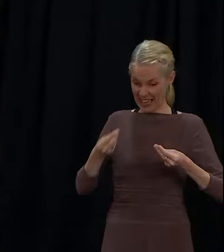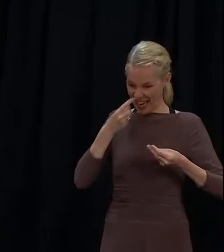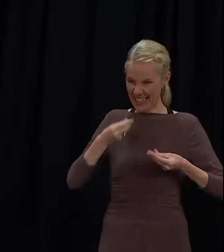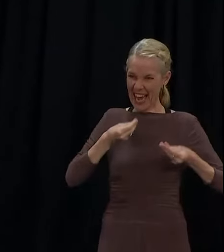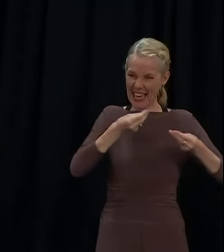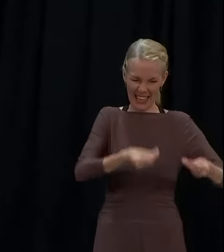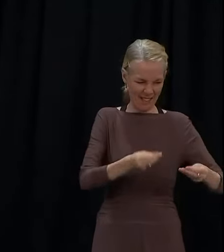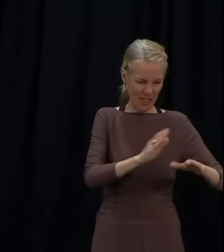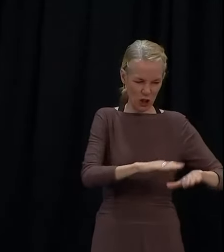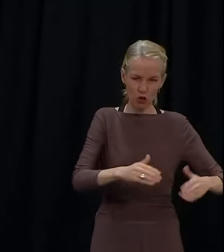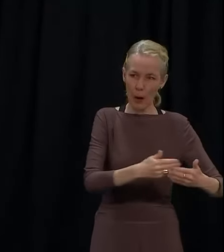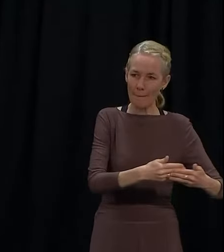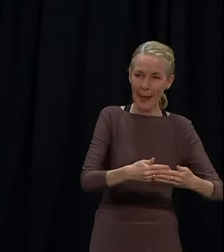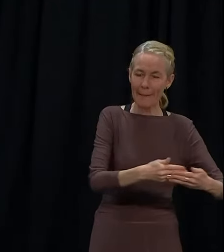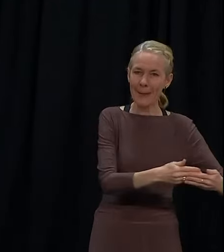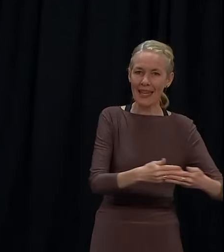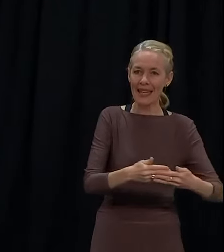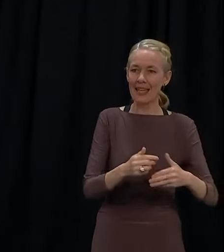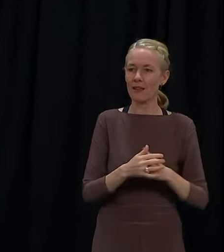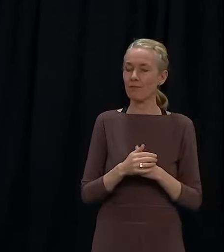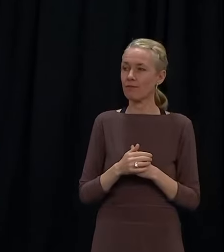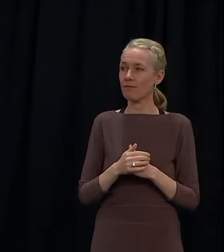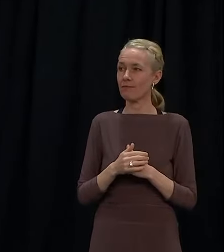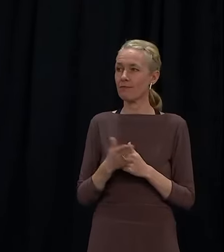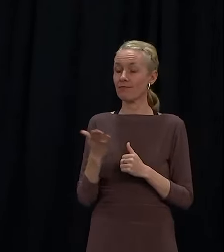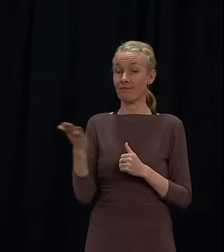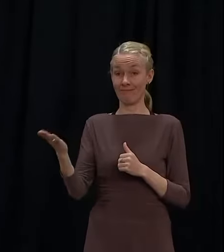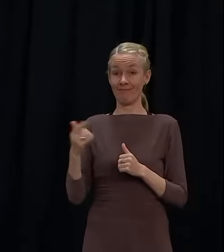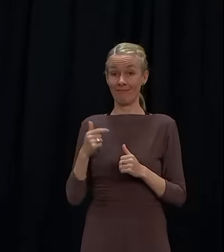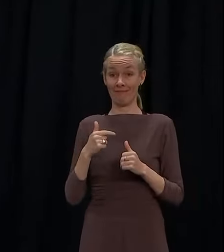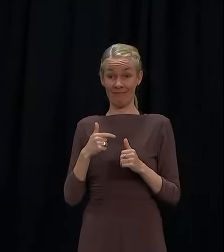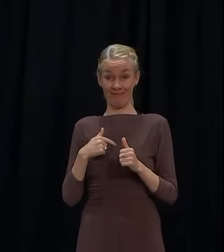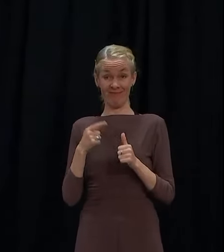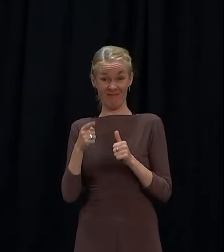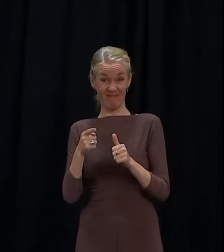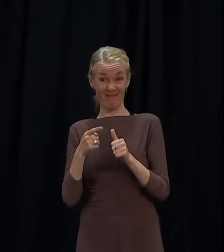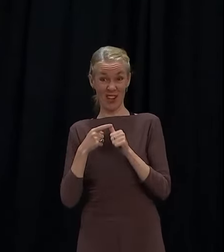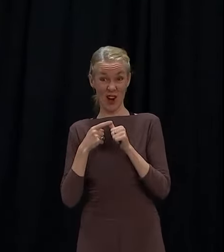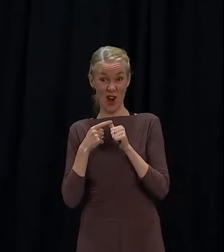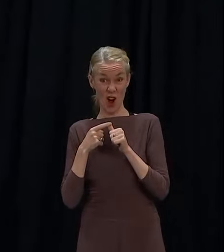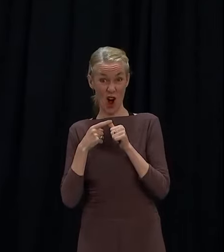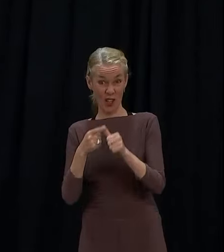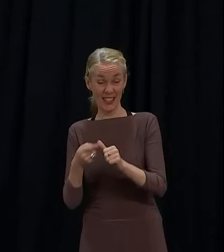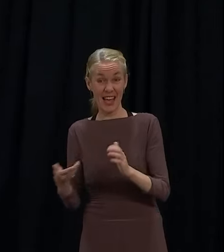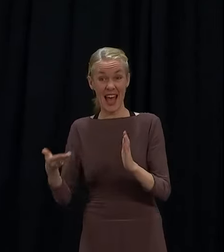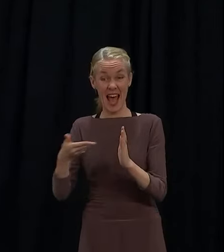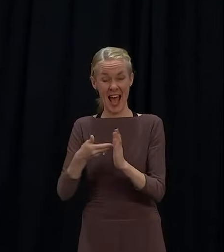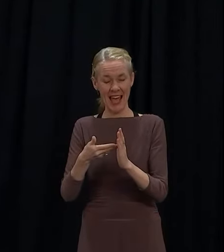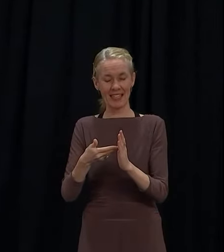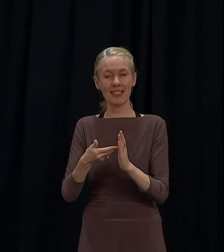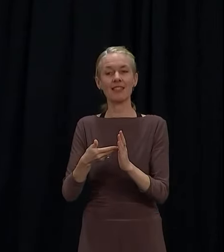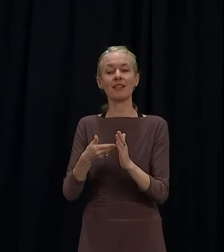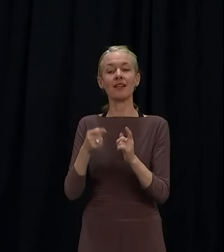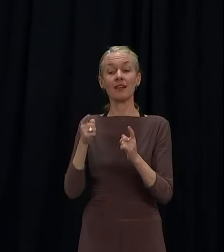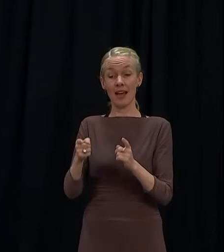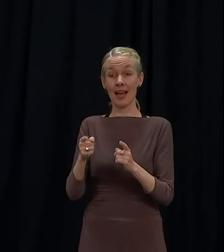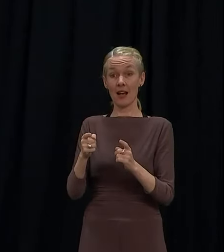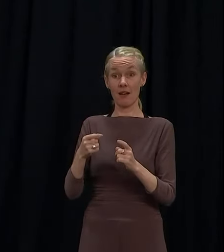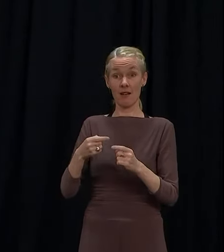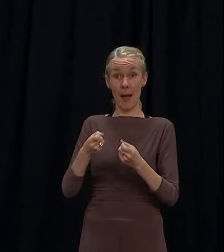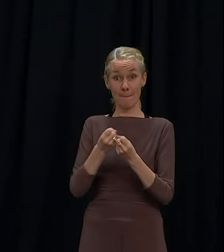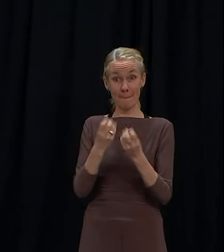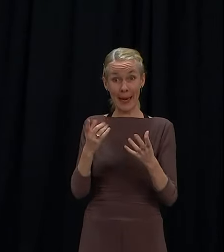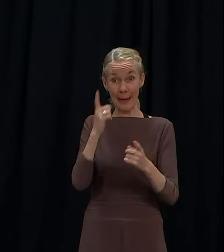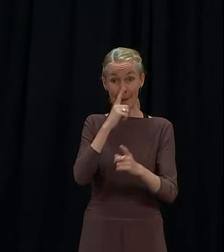large portion of the population vaccinated, of course, is much reduced. So we have a duty, not just in order to look